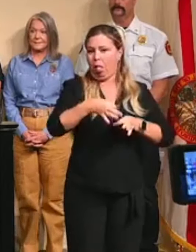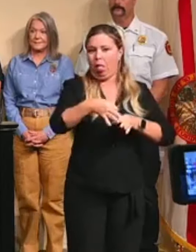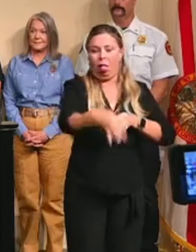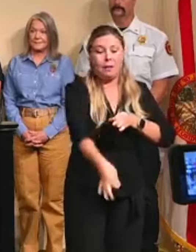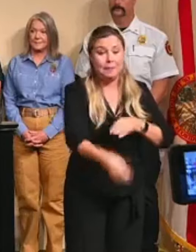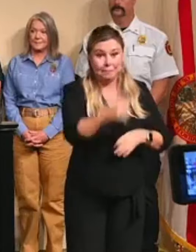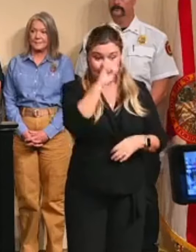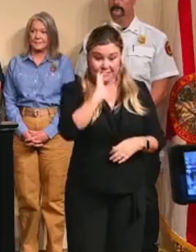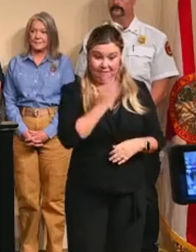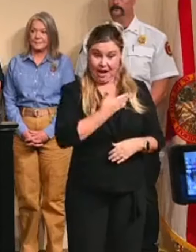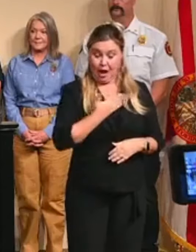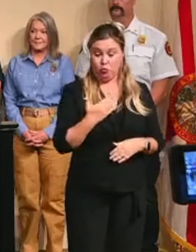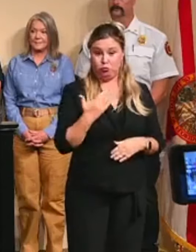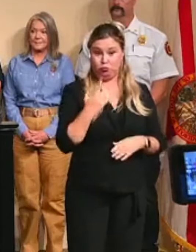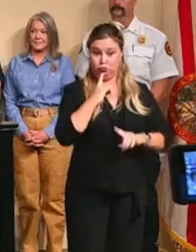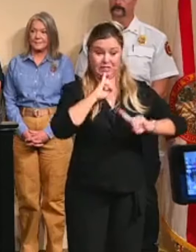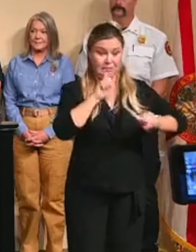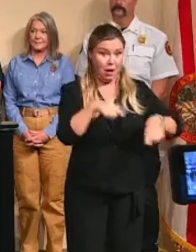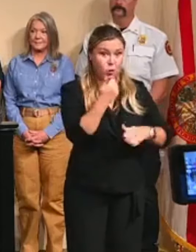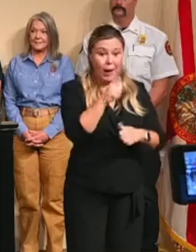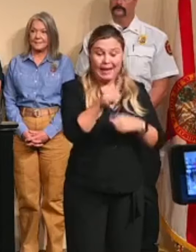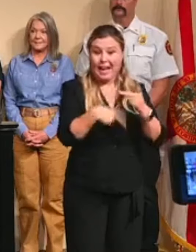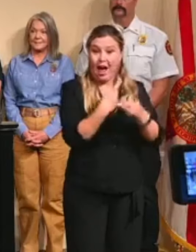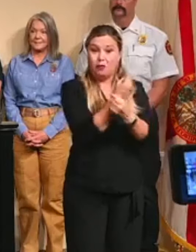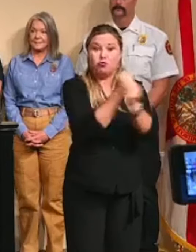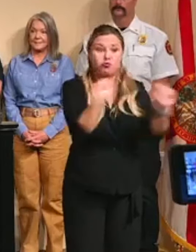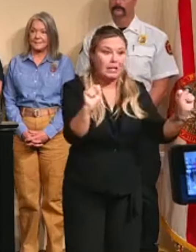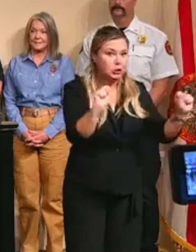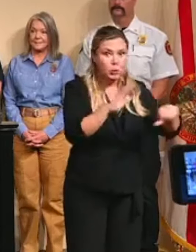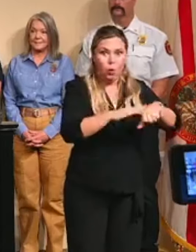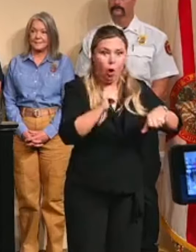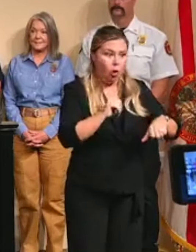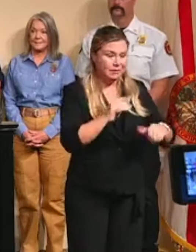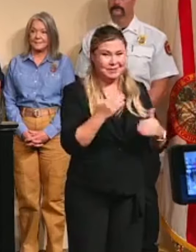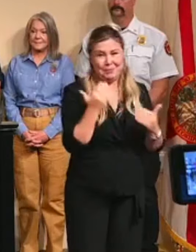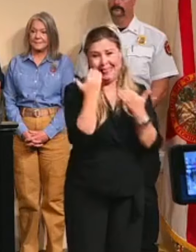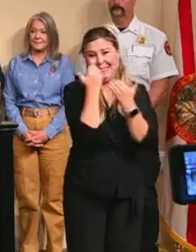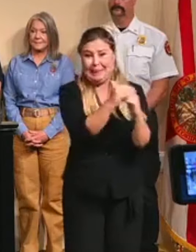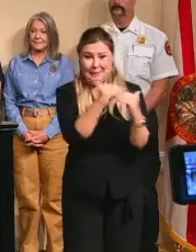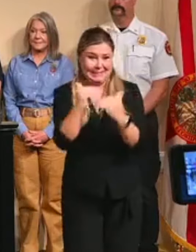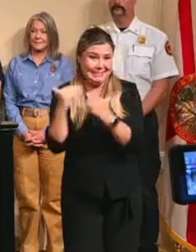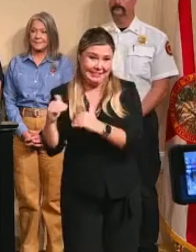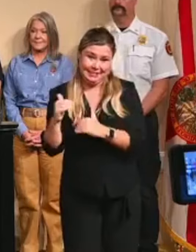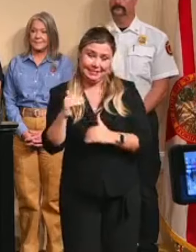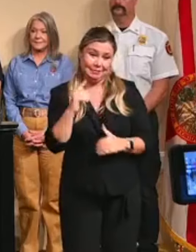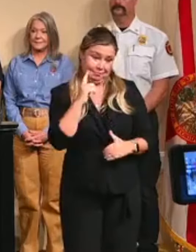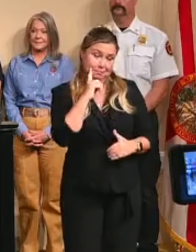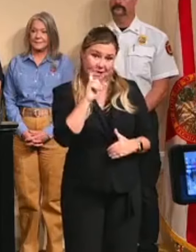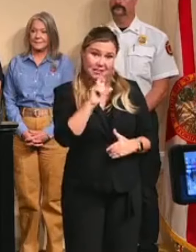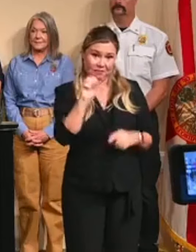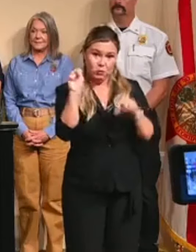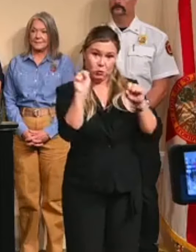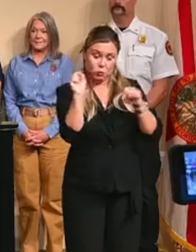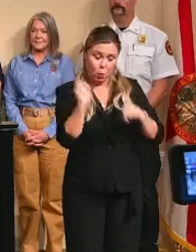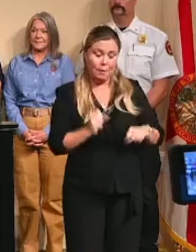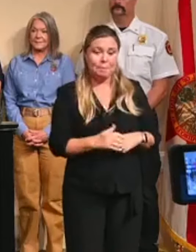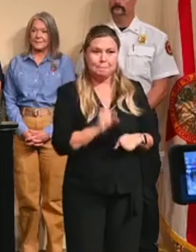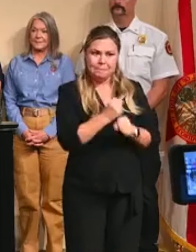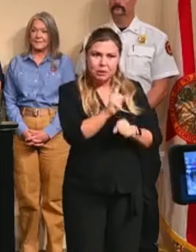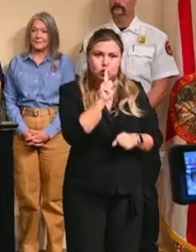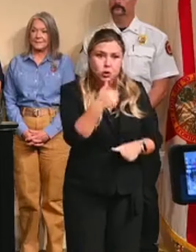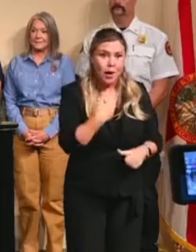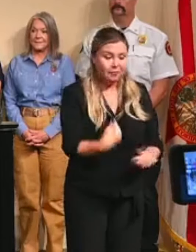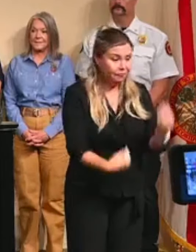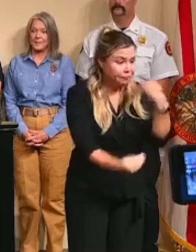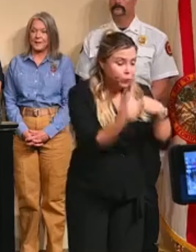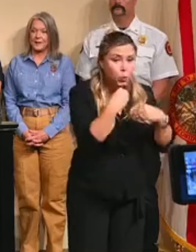our response to any kind of rescue calls may be limited during the peak of the storm, make sure you have food